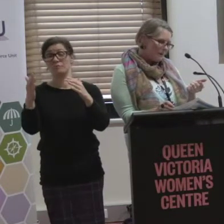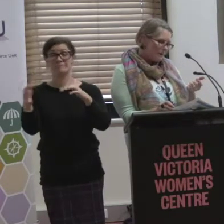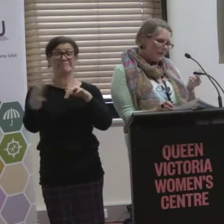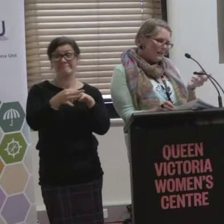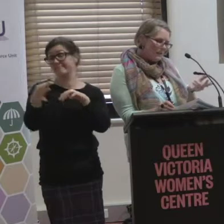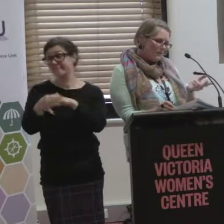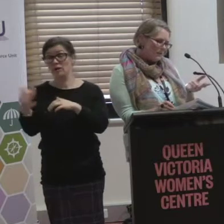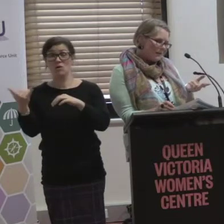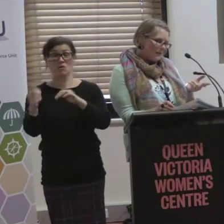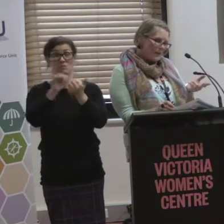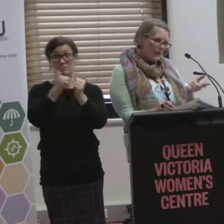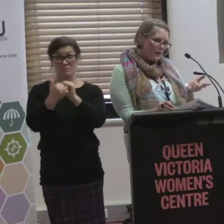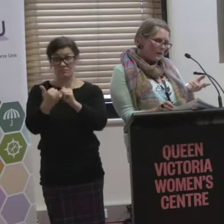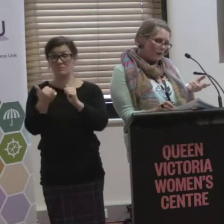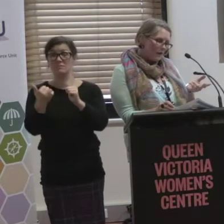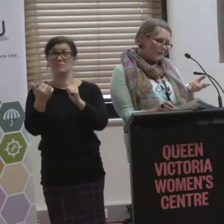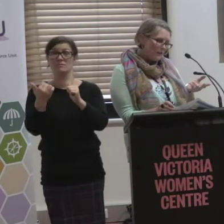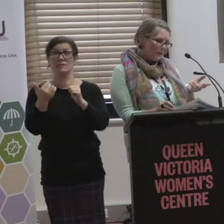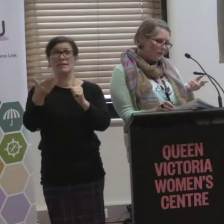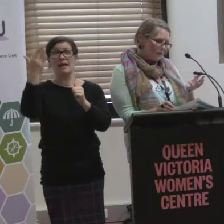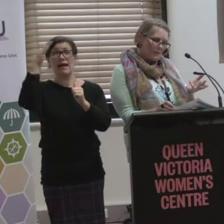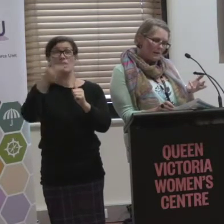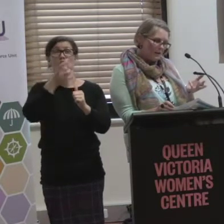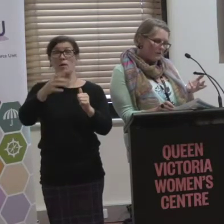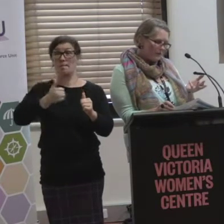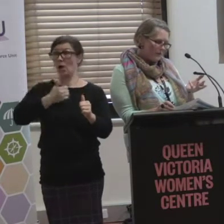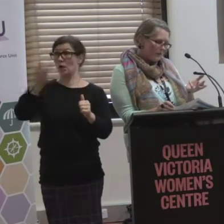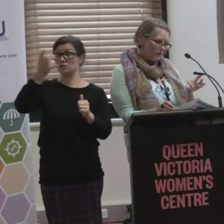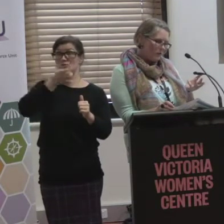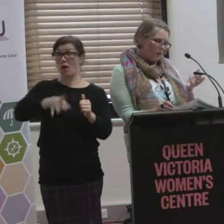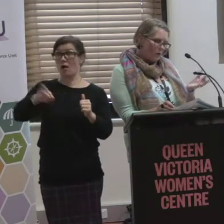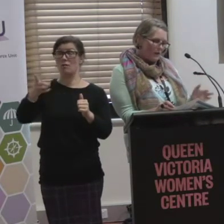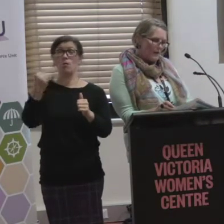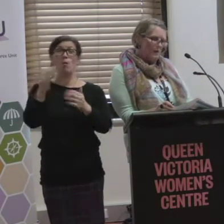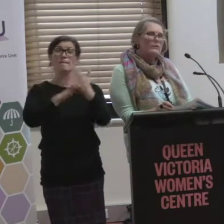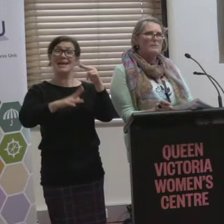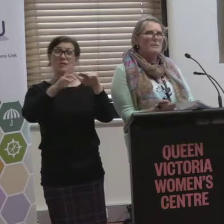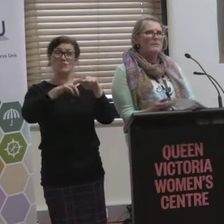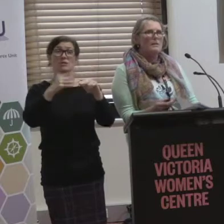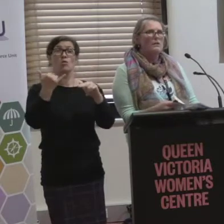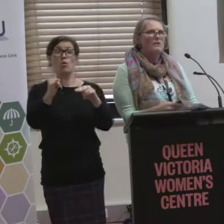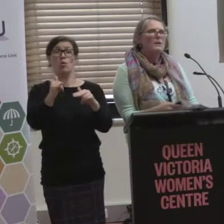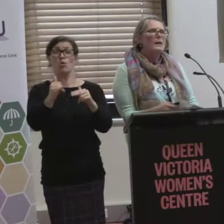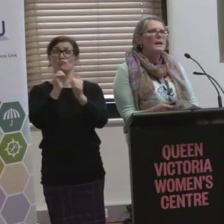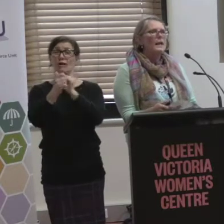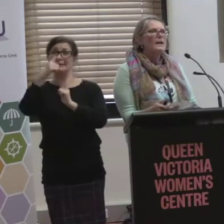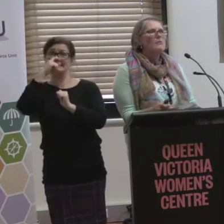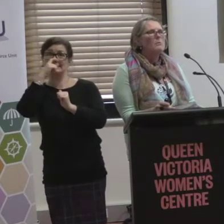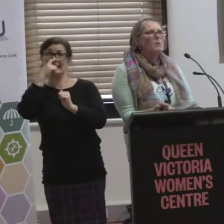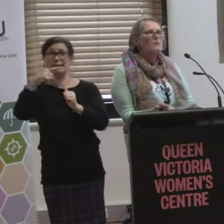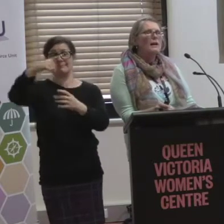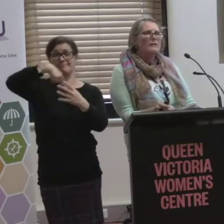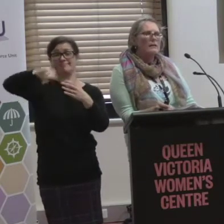of the patient, then it moves down to an adult child of the patient, a parent of the patient, or an adult sibling of the patient. Again,